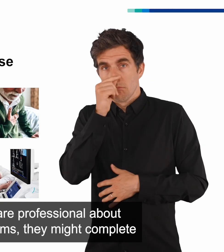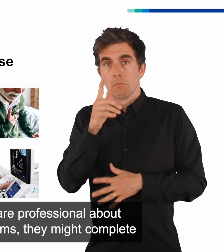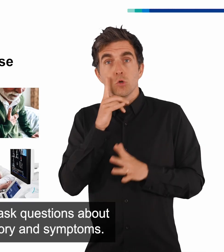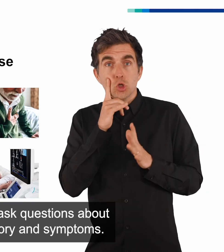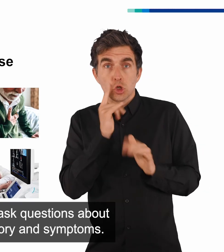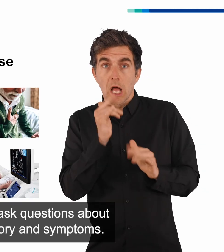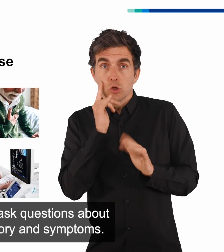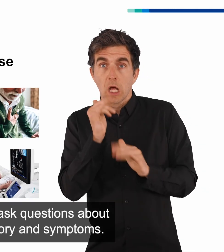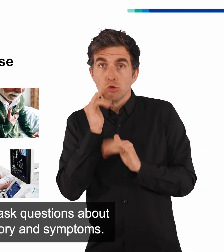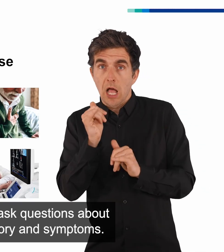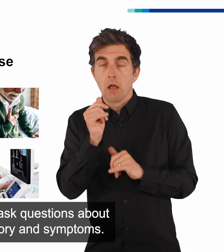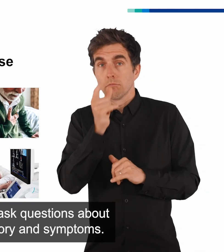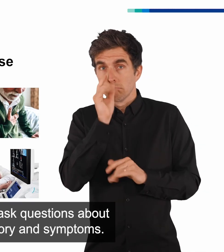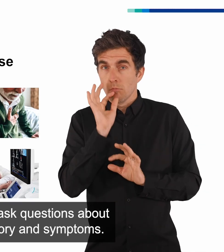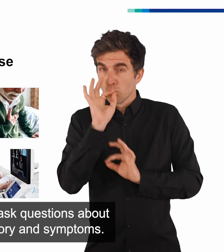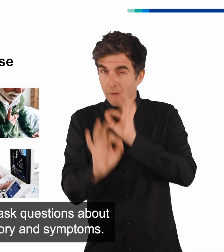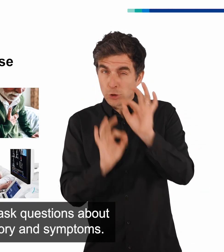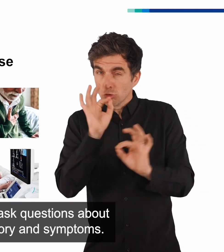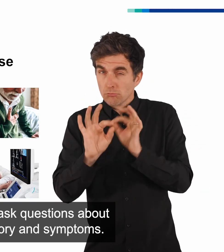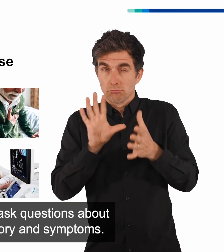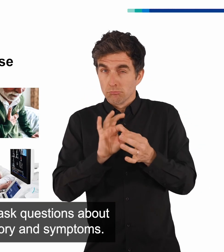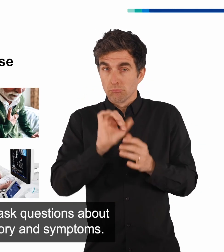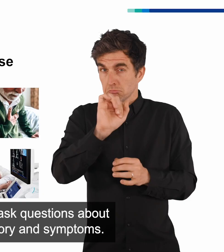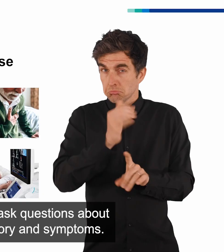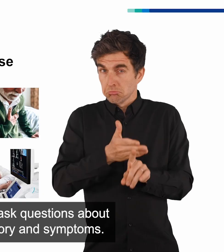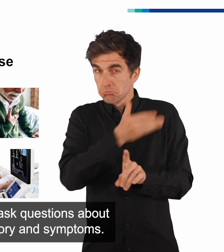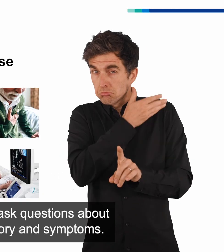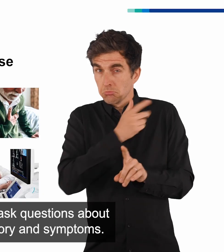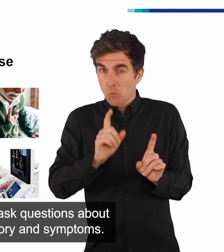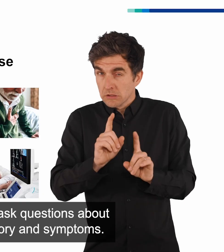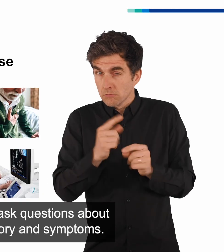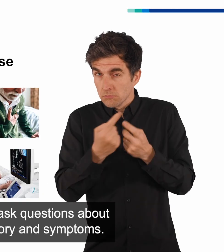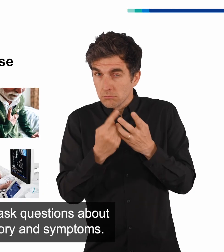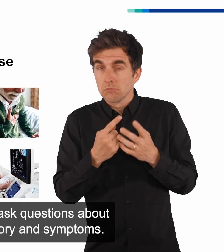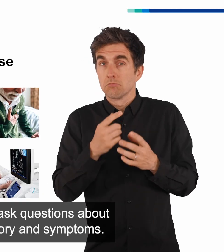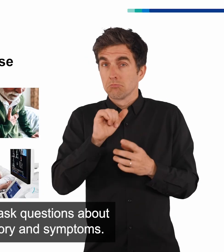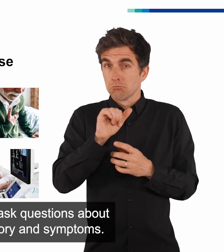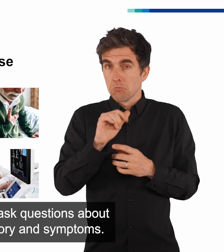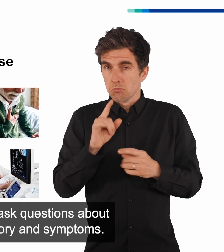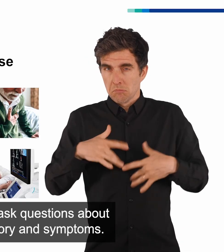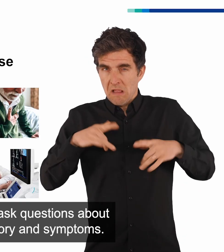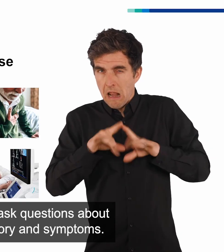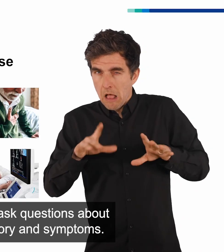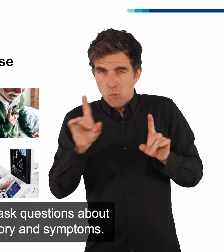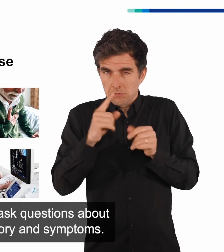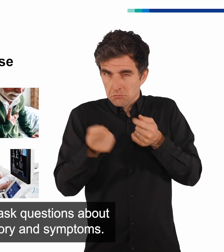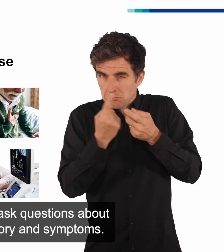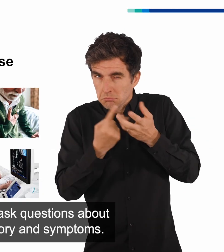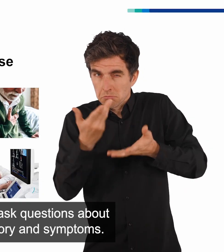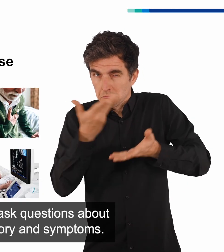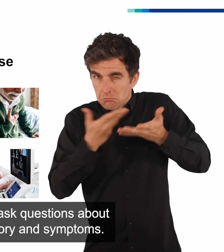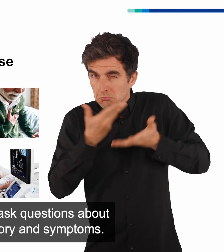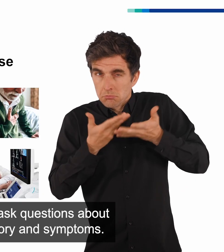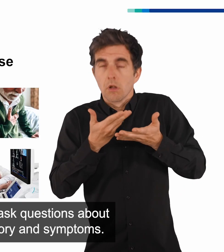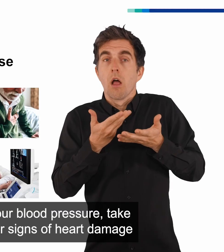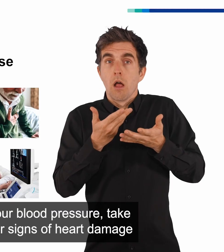medical history and symptoms. They may measure your blood pressure, take blood tests to check for signs of heart damage, and